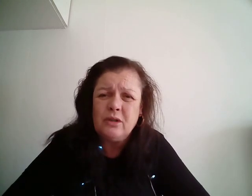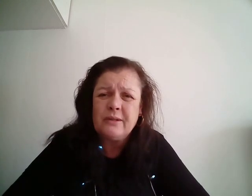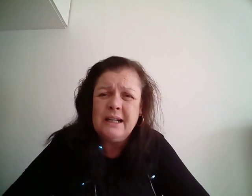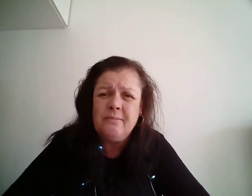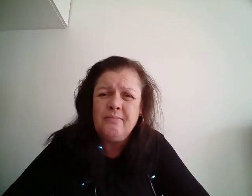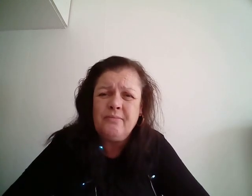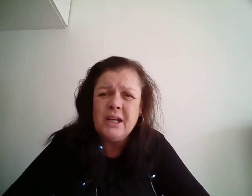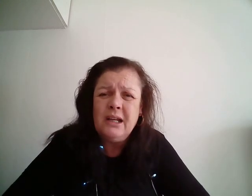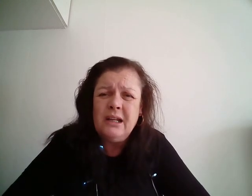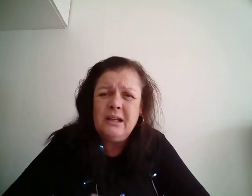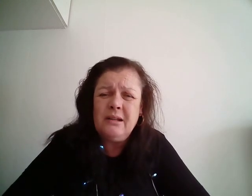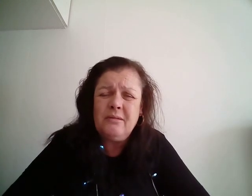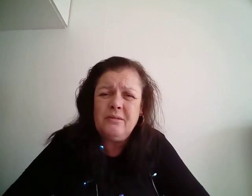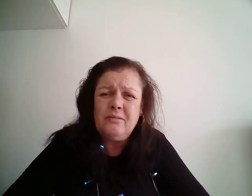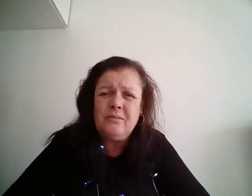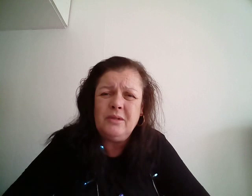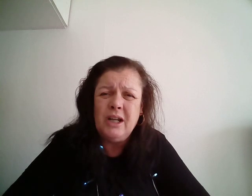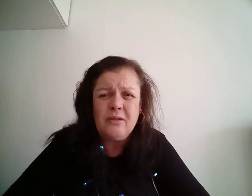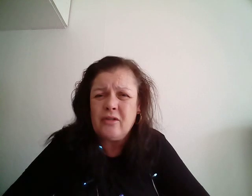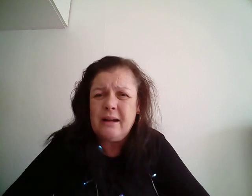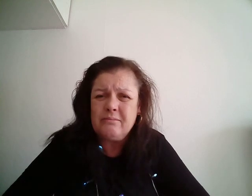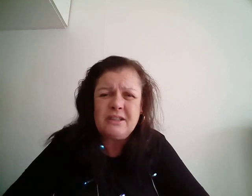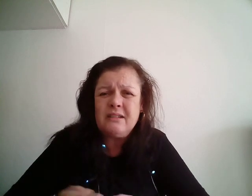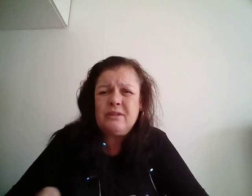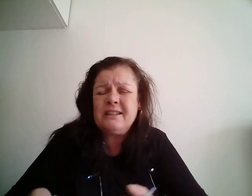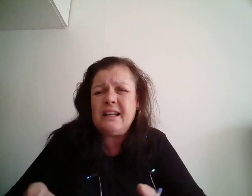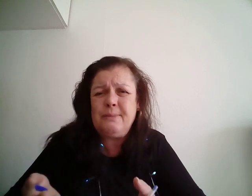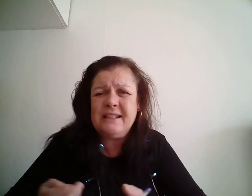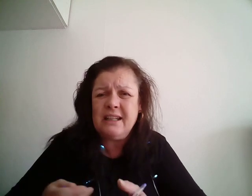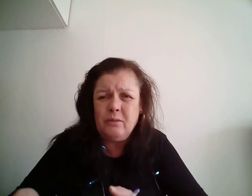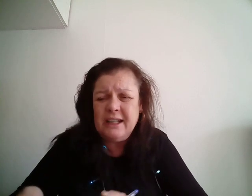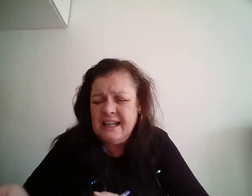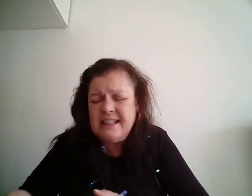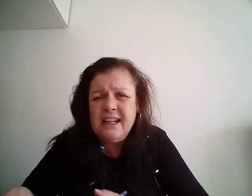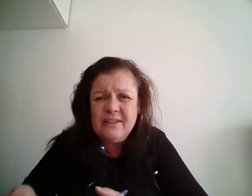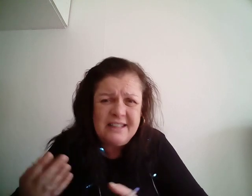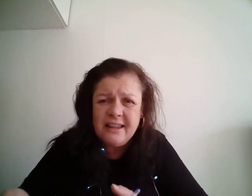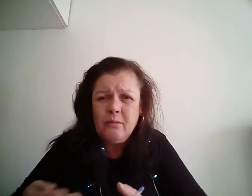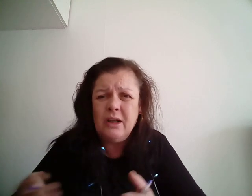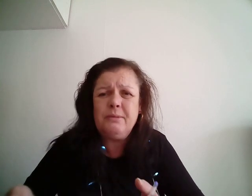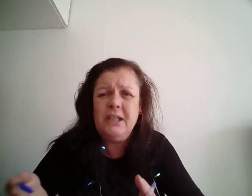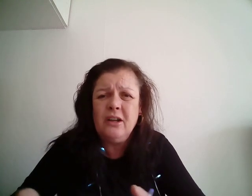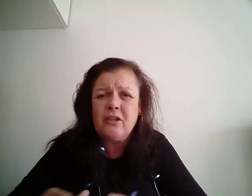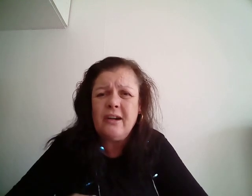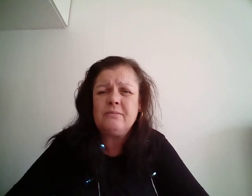more, you know, cramped, because that's basically what it is. He never said that word, but, you know, cramped,